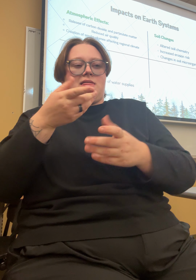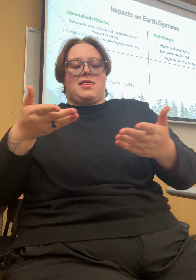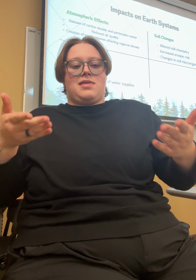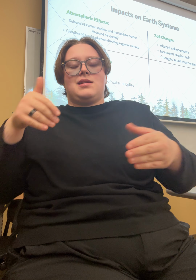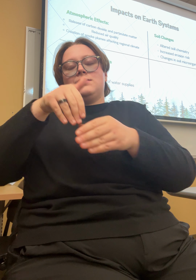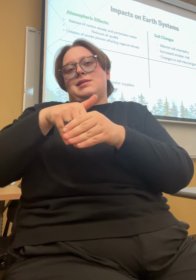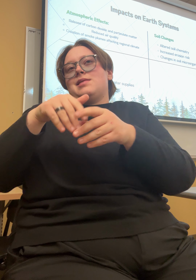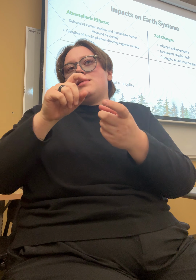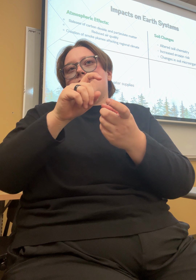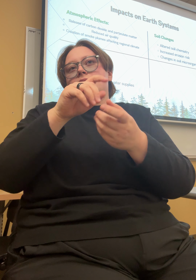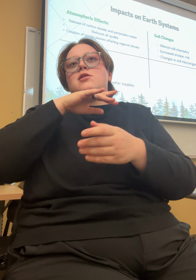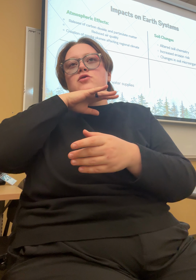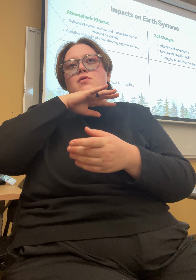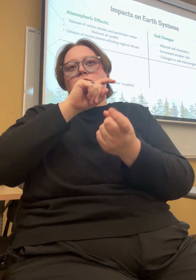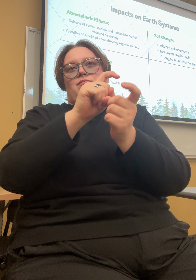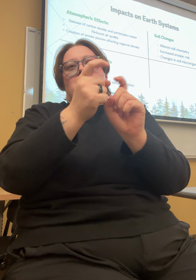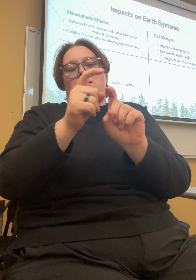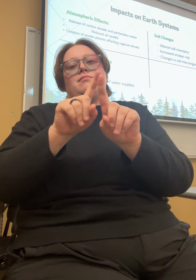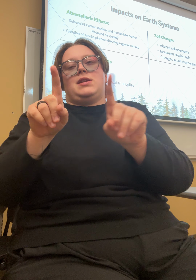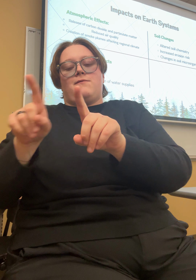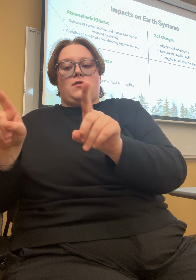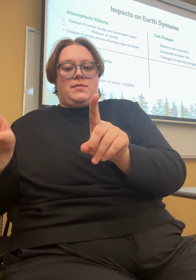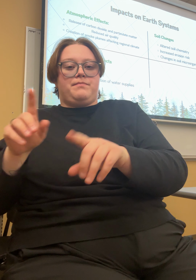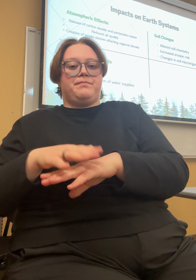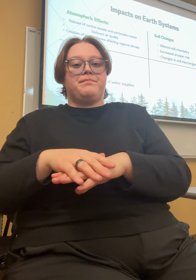changes in soil microorganism communities.